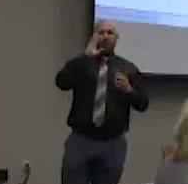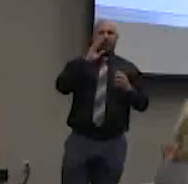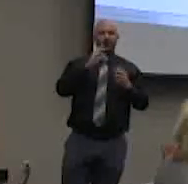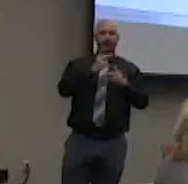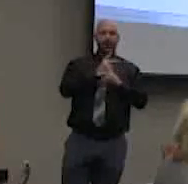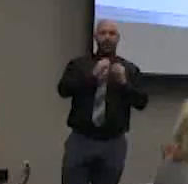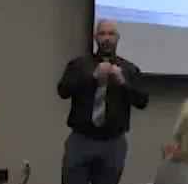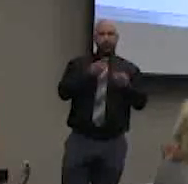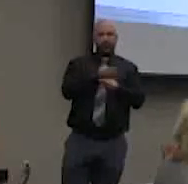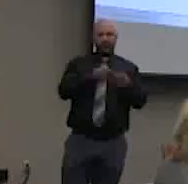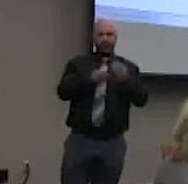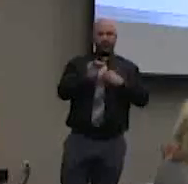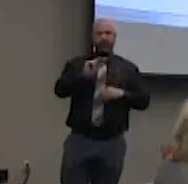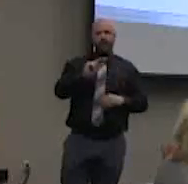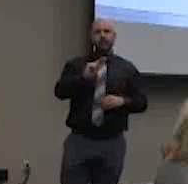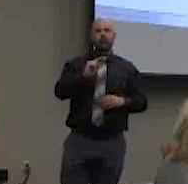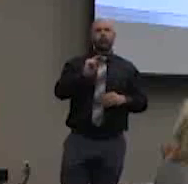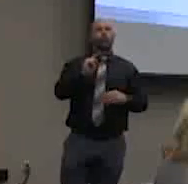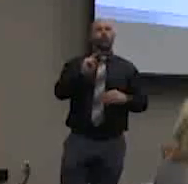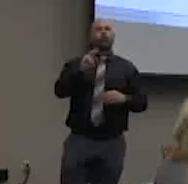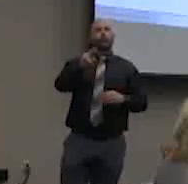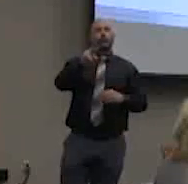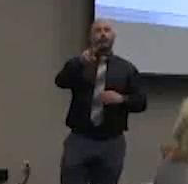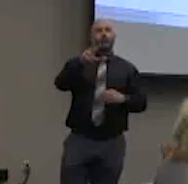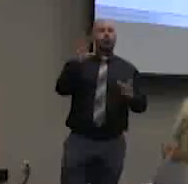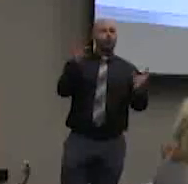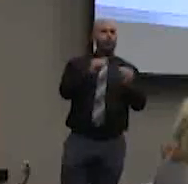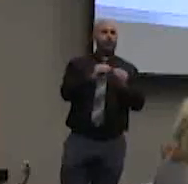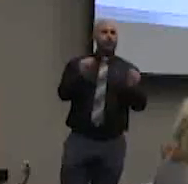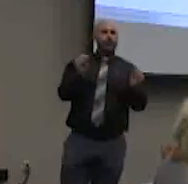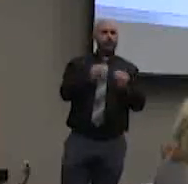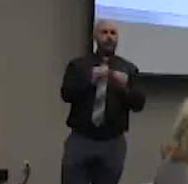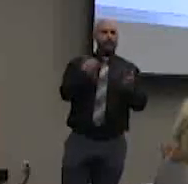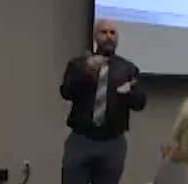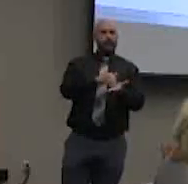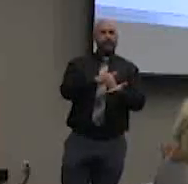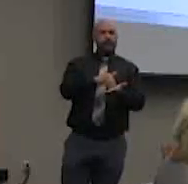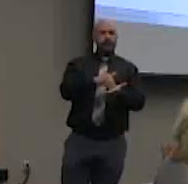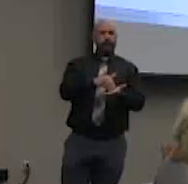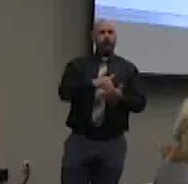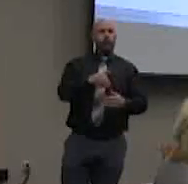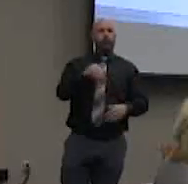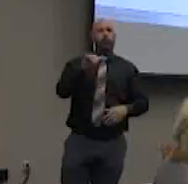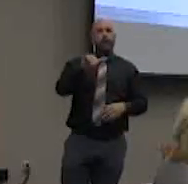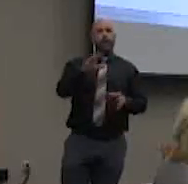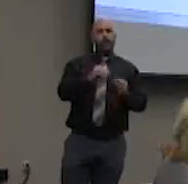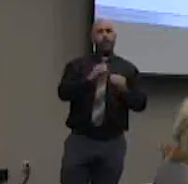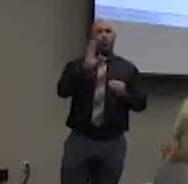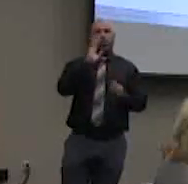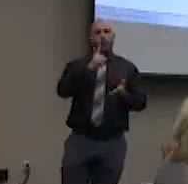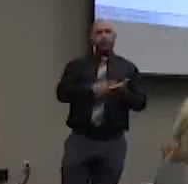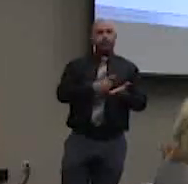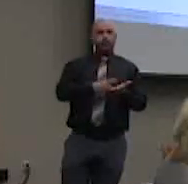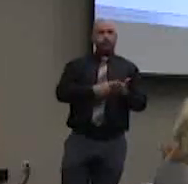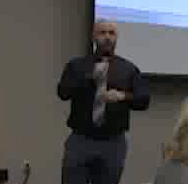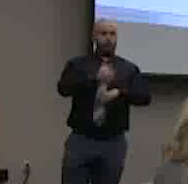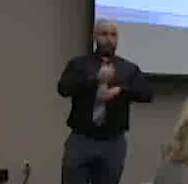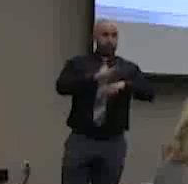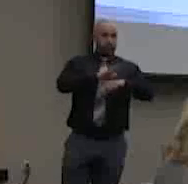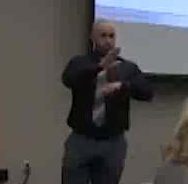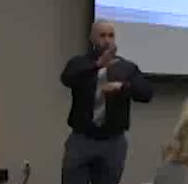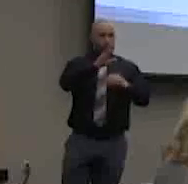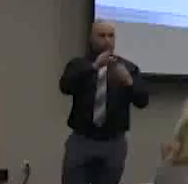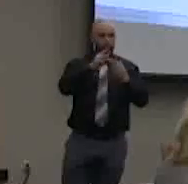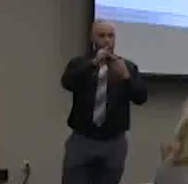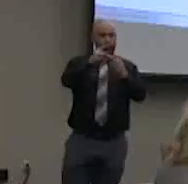again in November. In that meeting currently, we are planning to discuss, based on your direction from last year, again, we can adjust, of course, but based